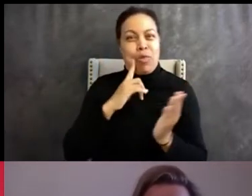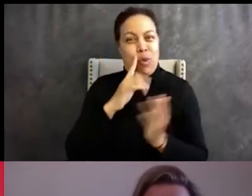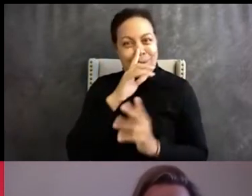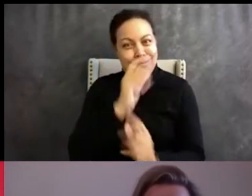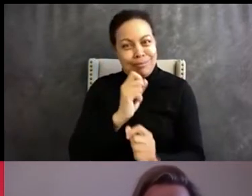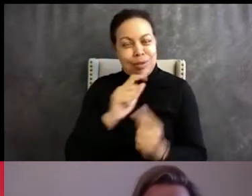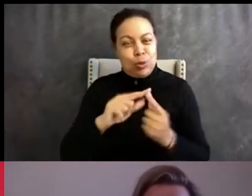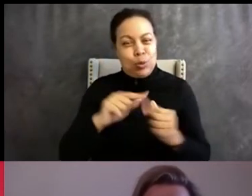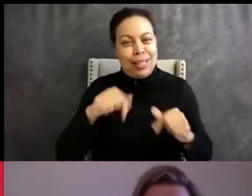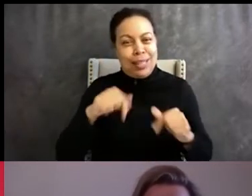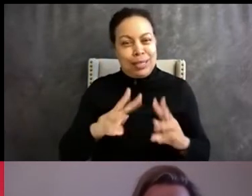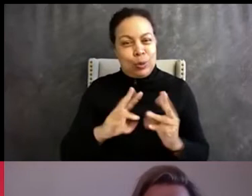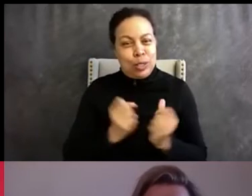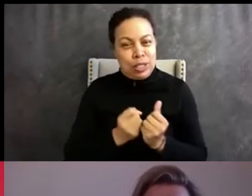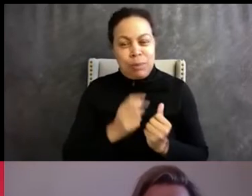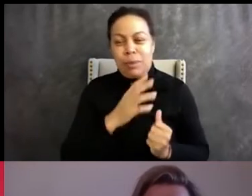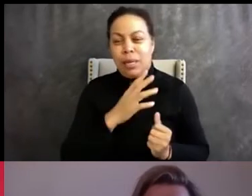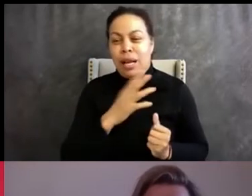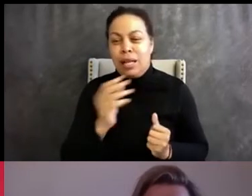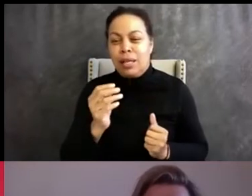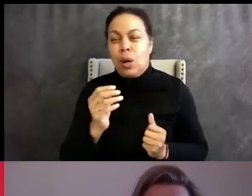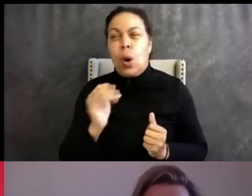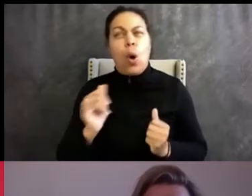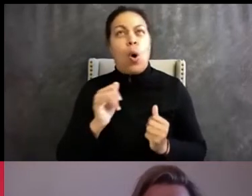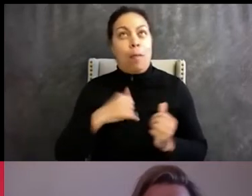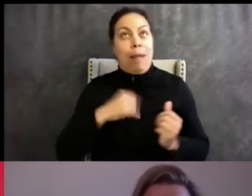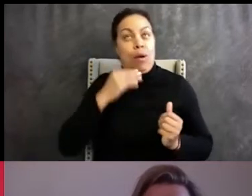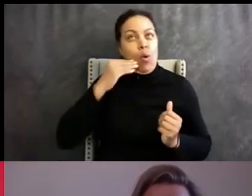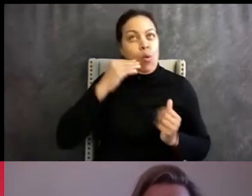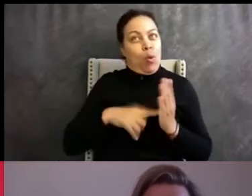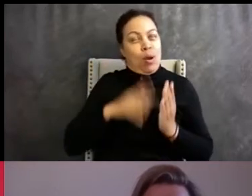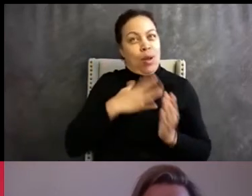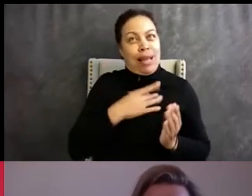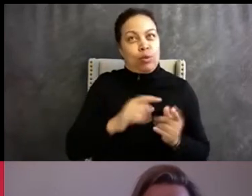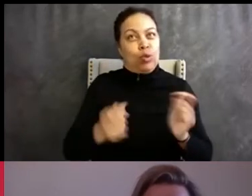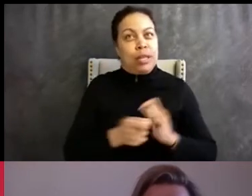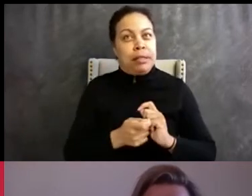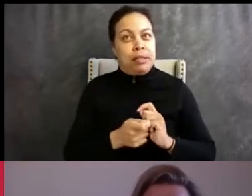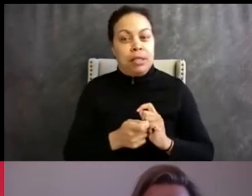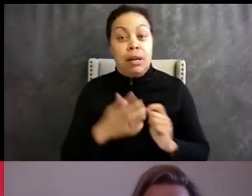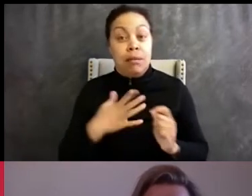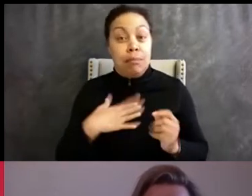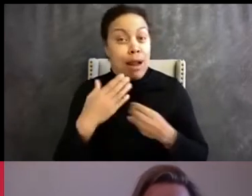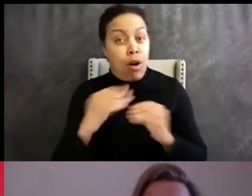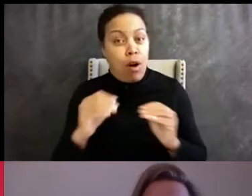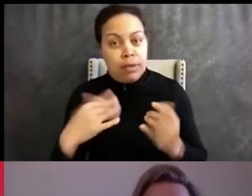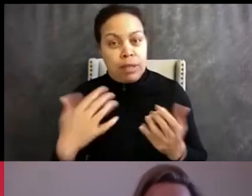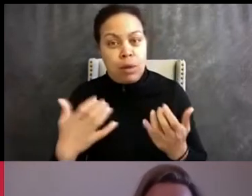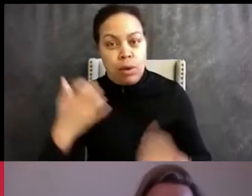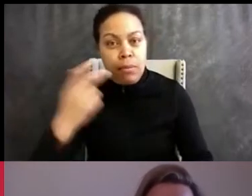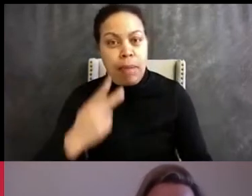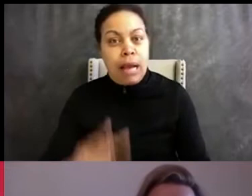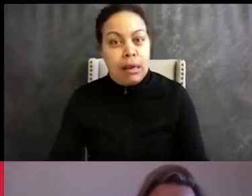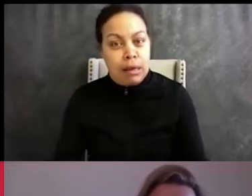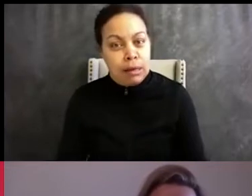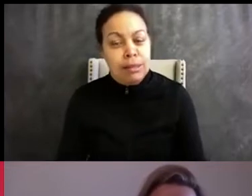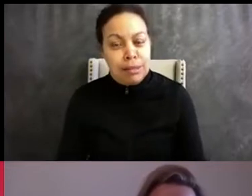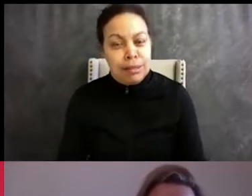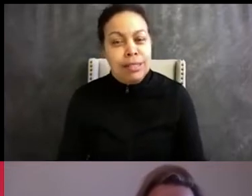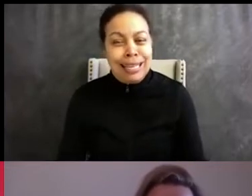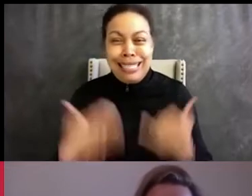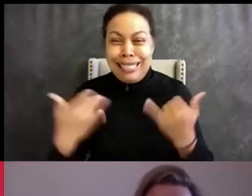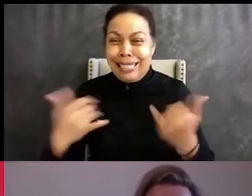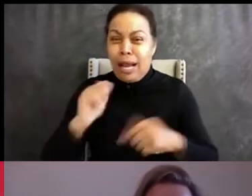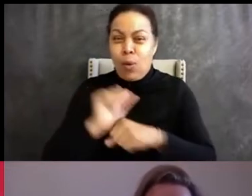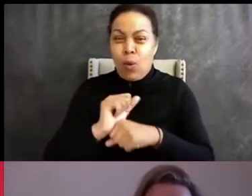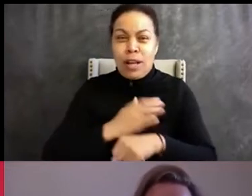And things have changed about the house. I would like to get my office back. Right now, I am working at my dining room